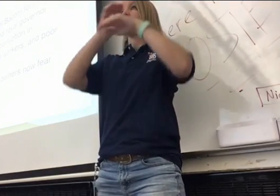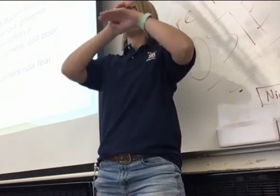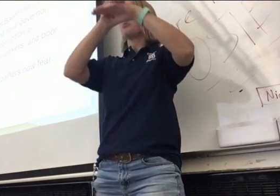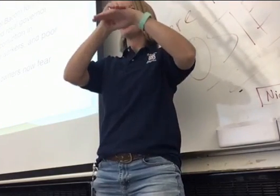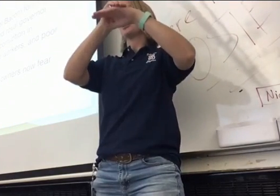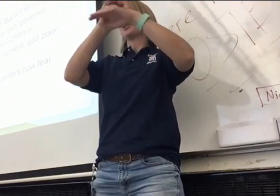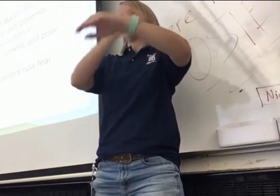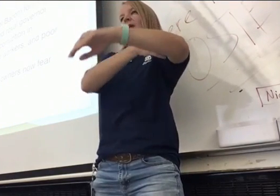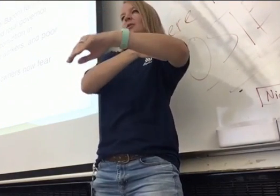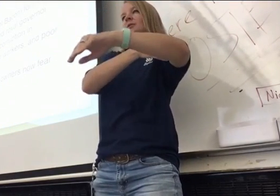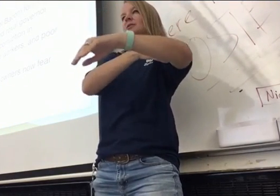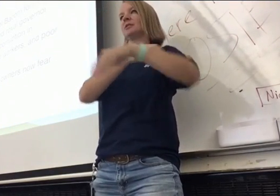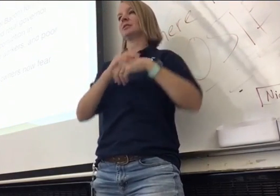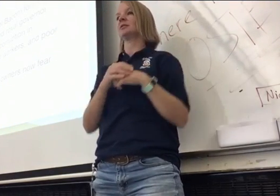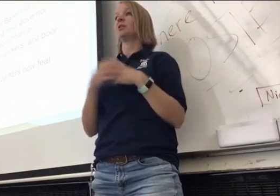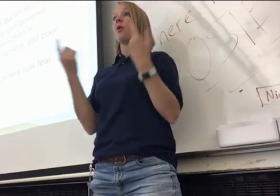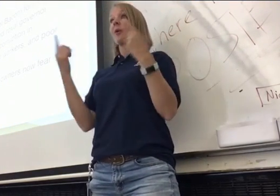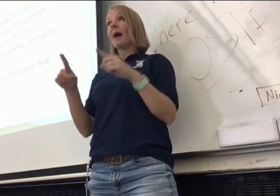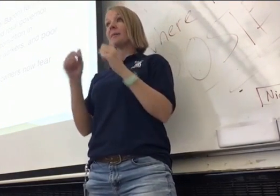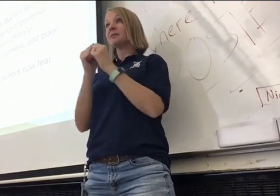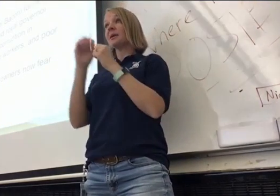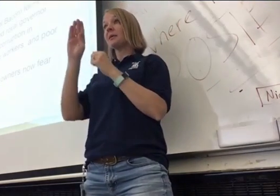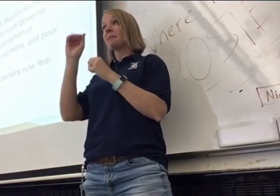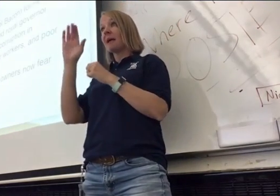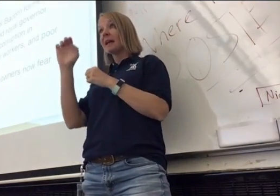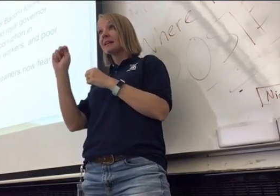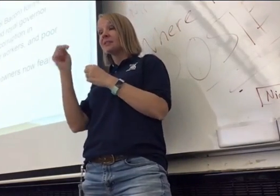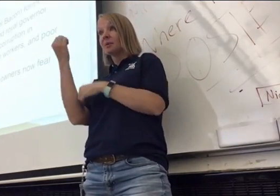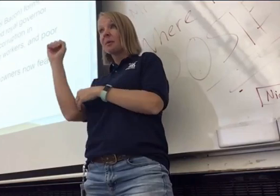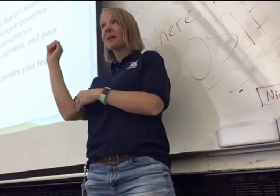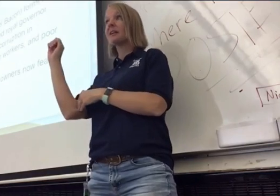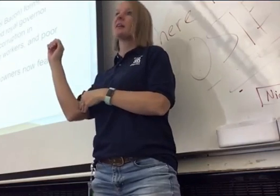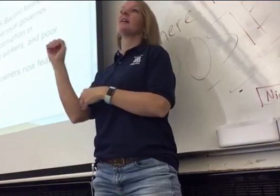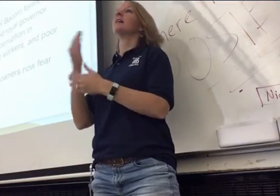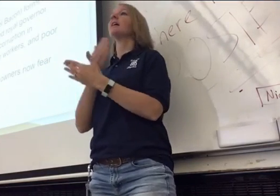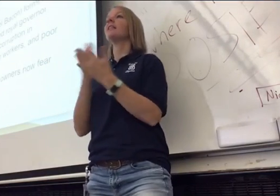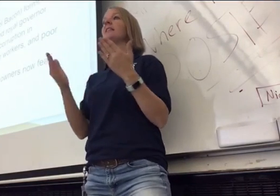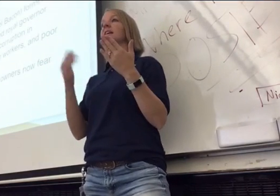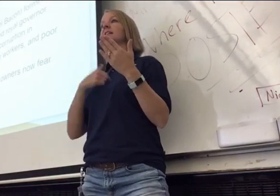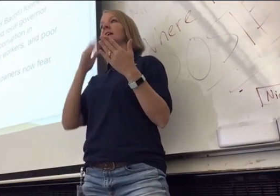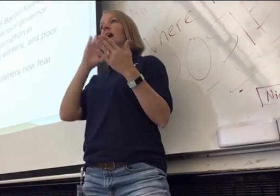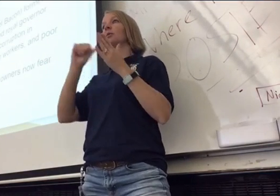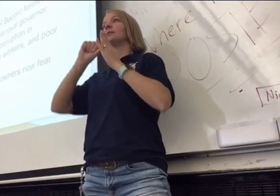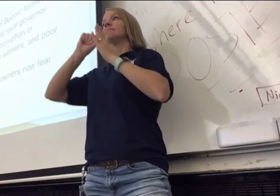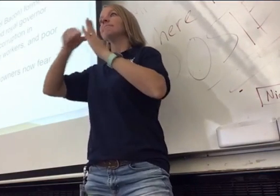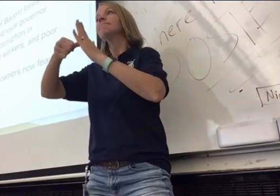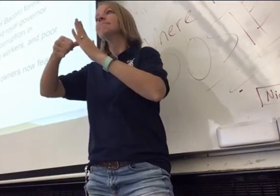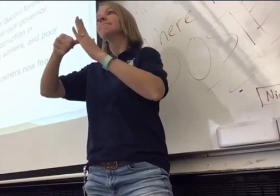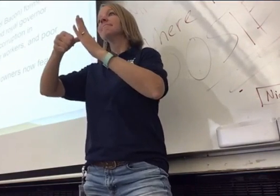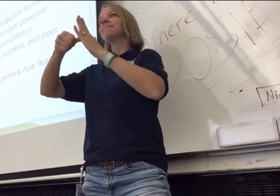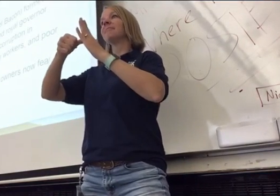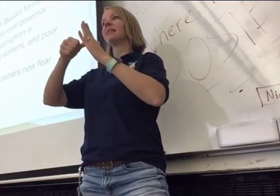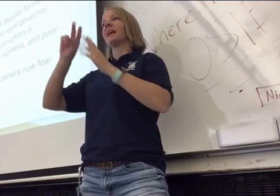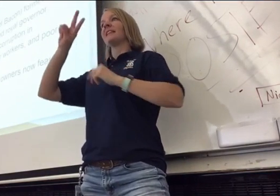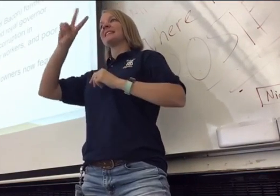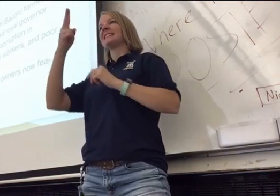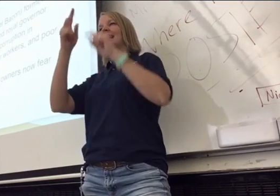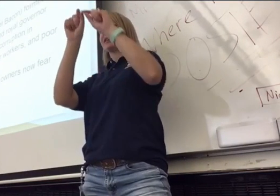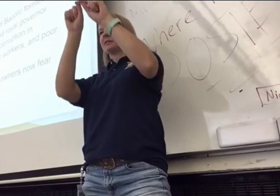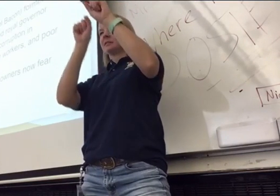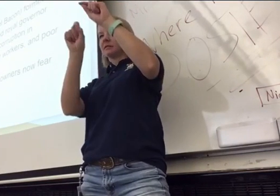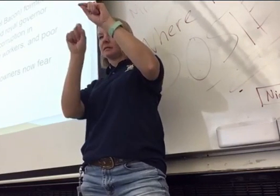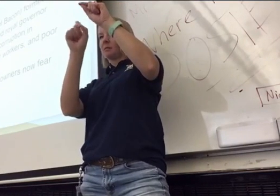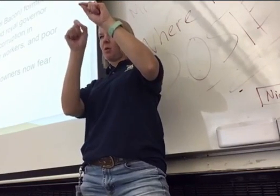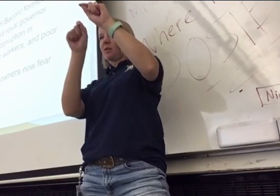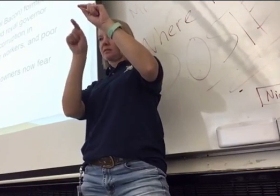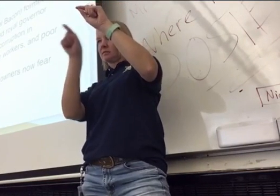colonial powers. So here's what happens in Bacon's Rebellion. The things that I would star the second bullet, because it gives you a